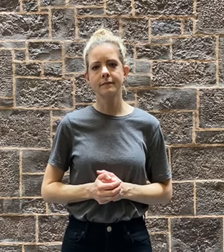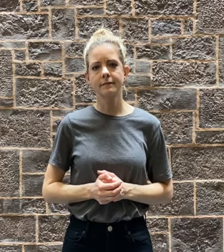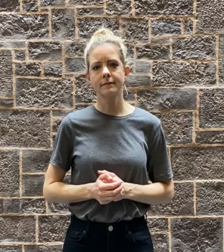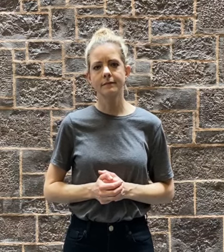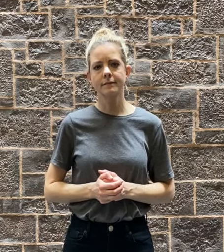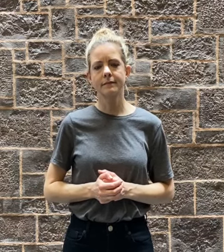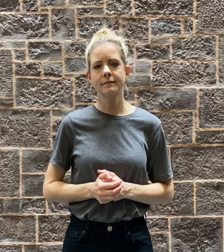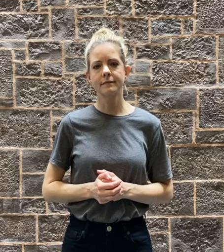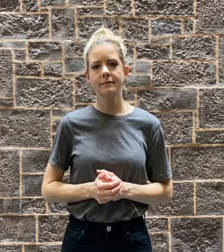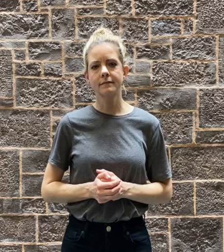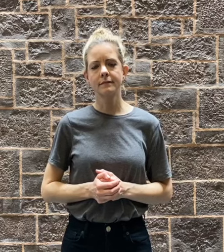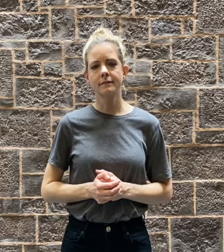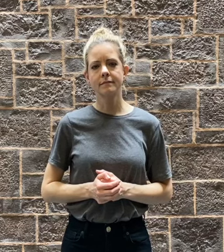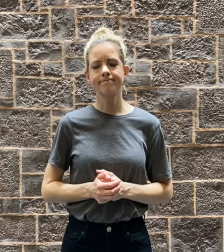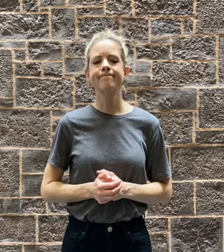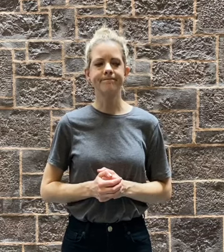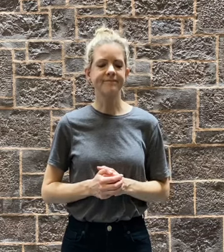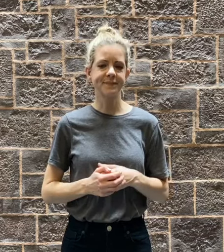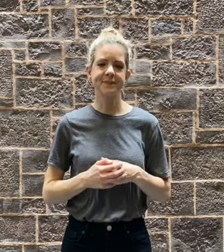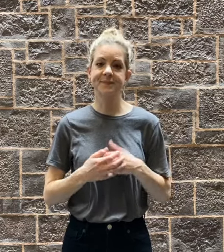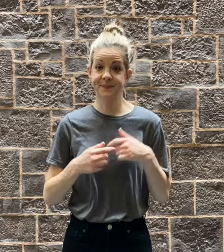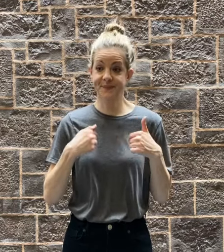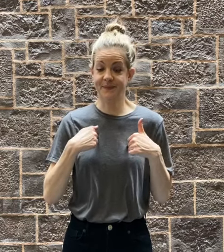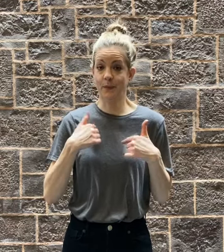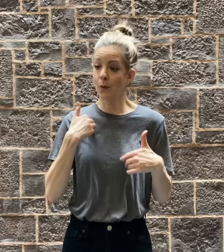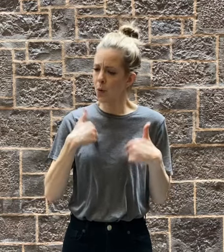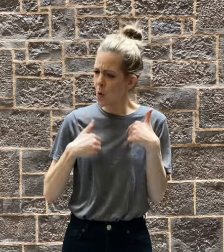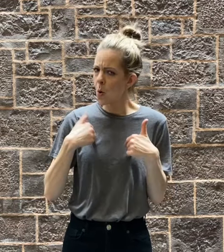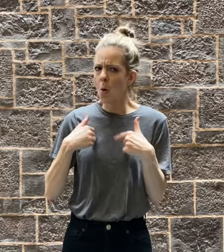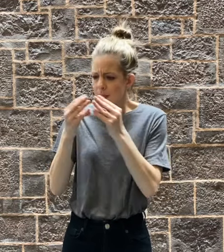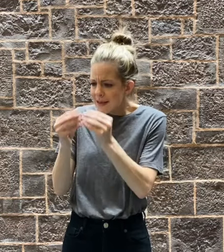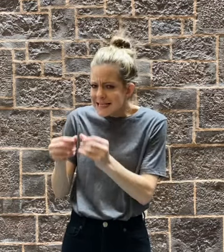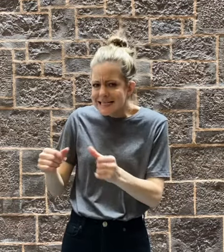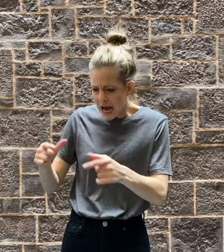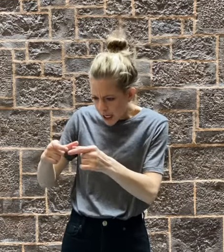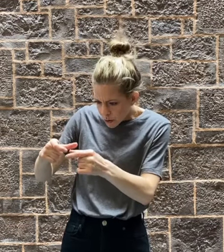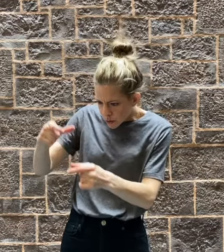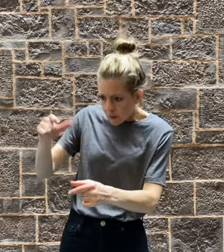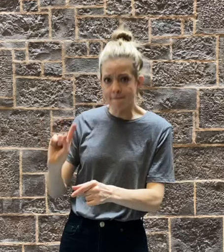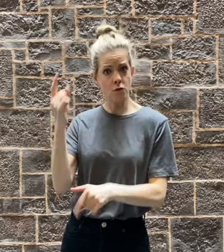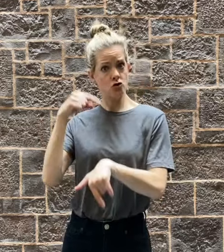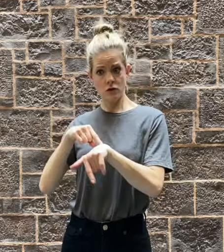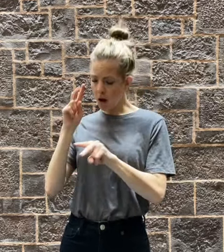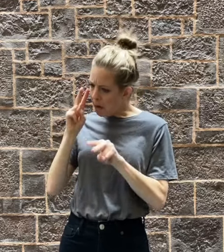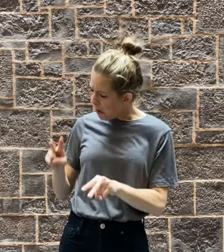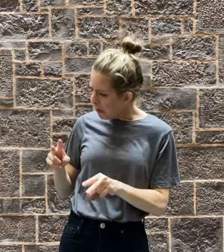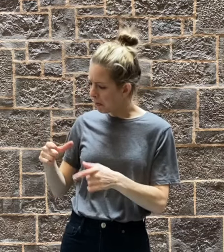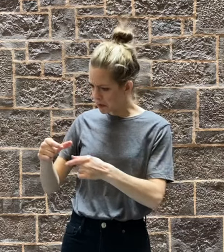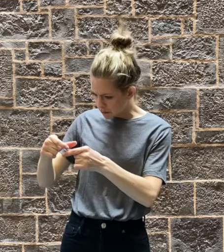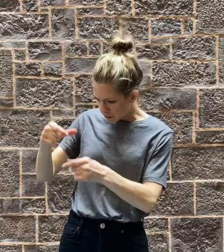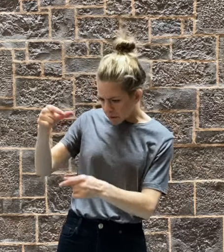What was inspiring about the sand, this is the first time I've ever seen the sand, when we were working